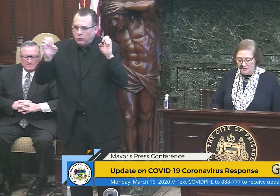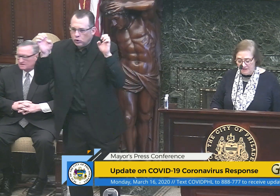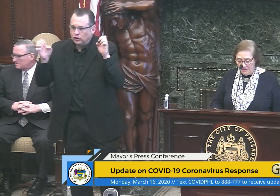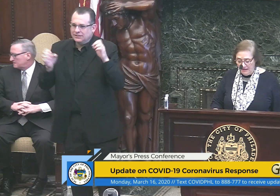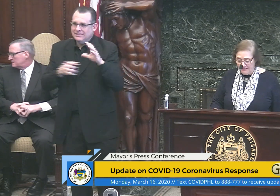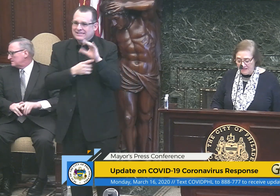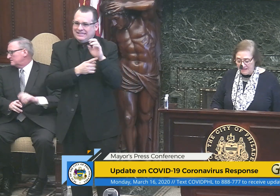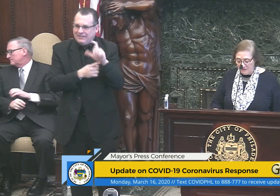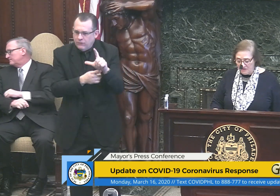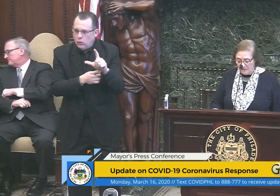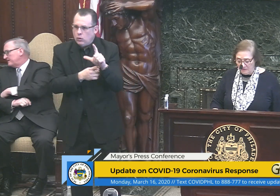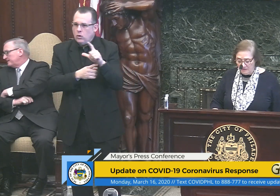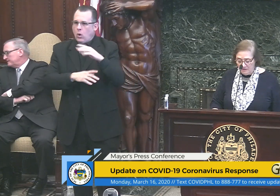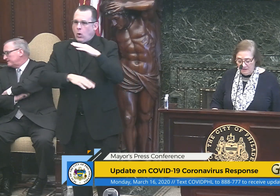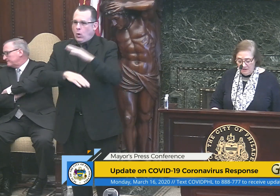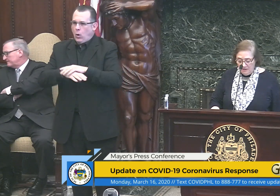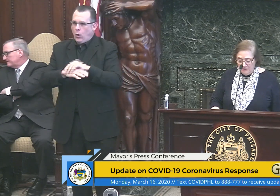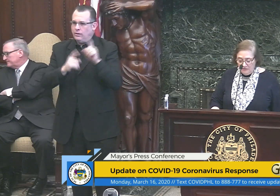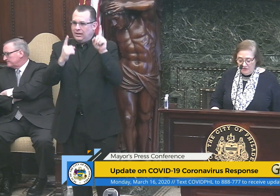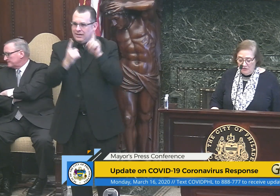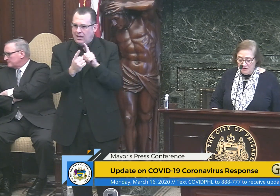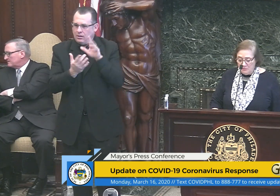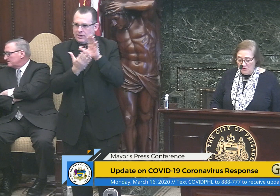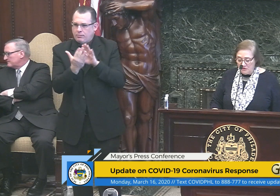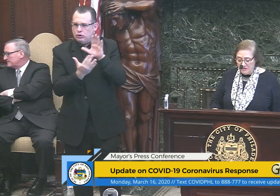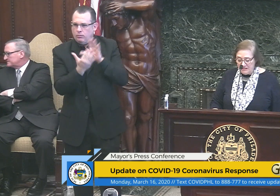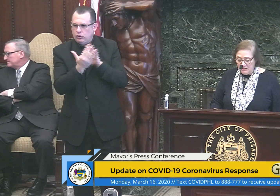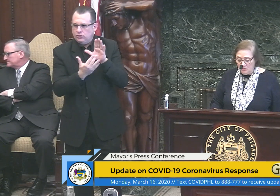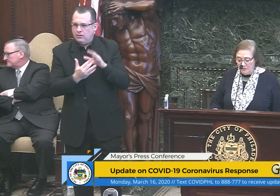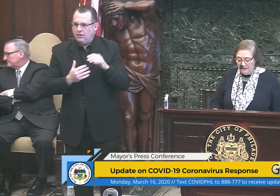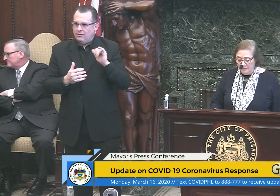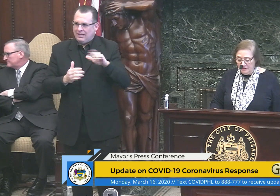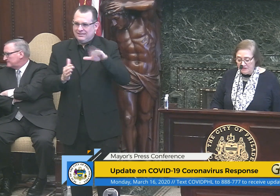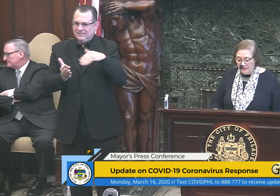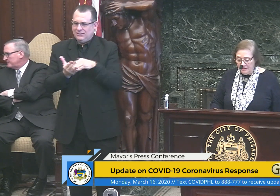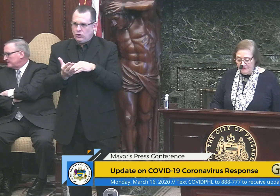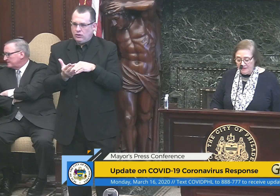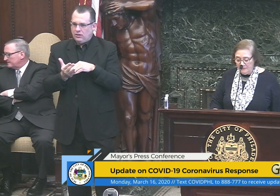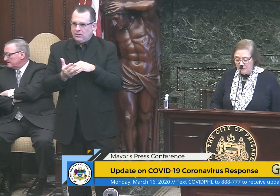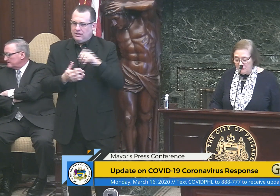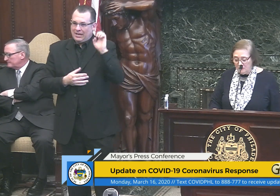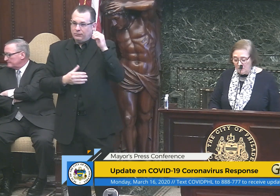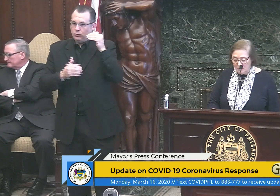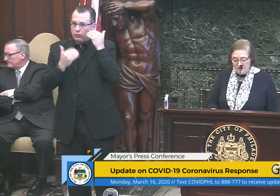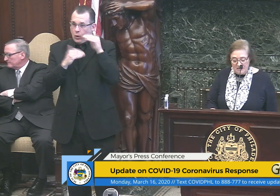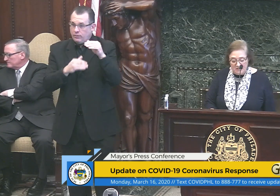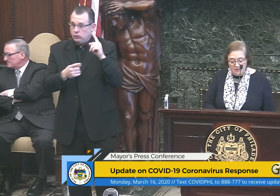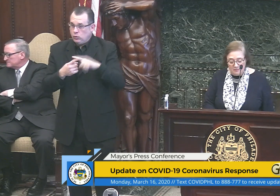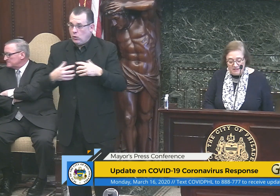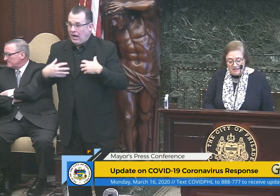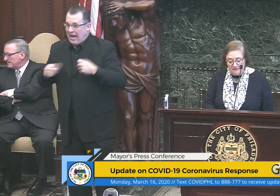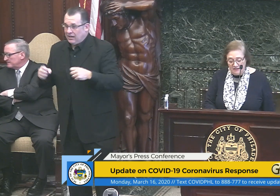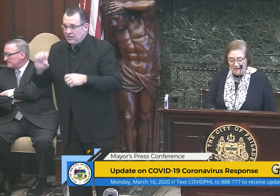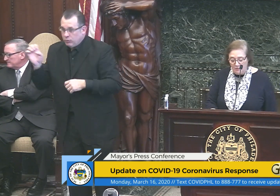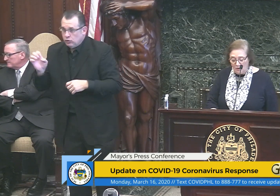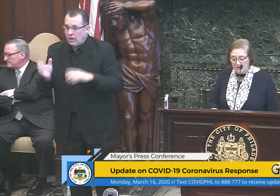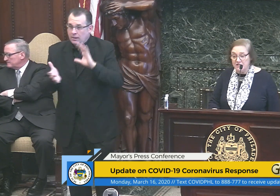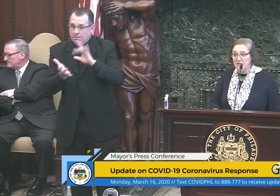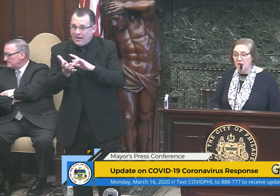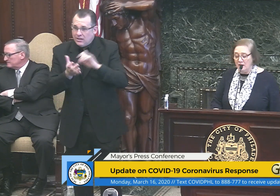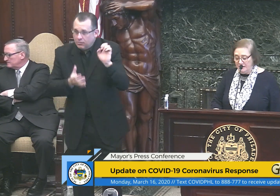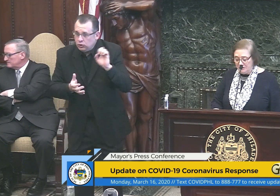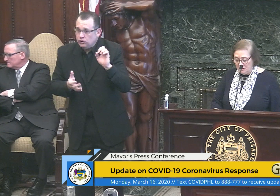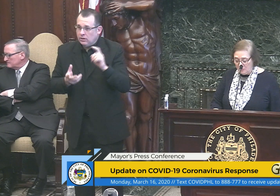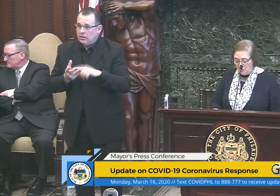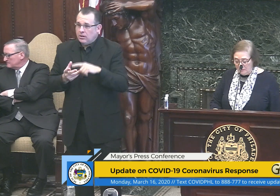in person at the Stout Center. Those emergencies will be limited to health and medical emergencies, public safety, and